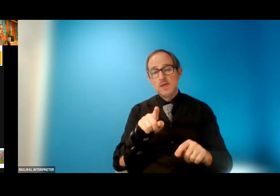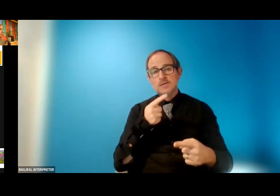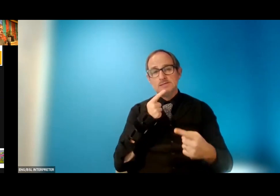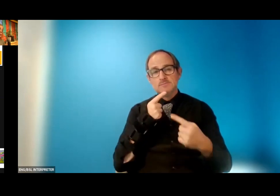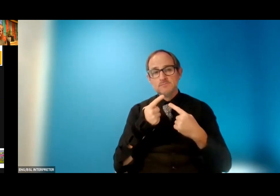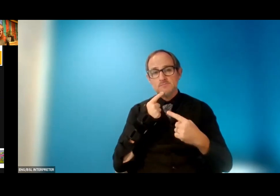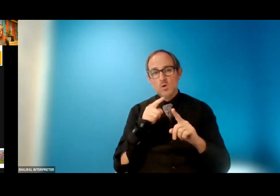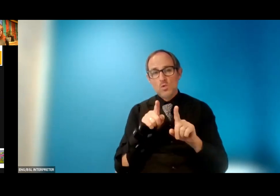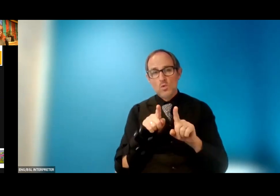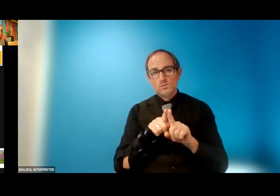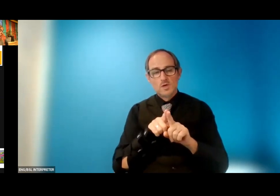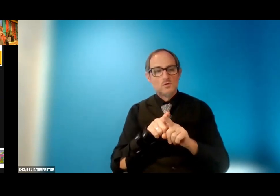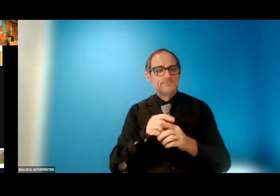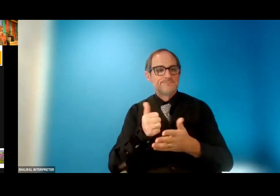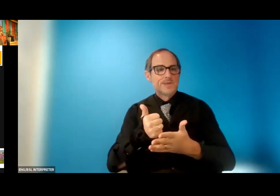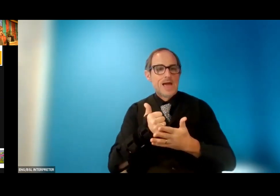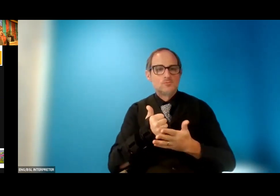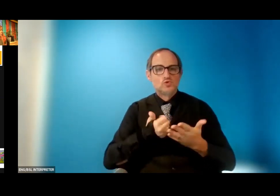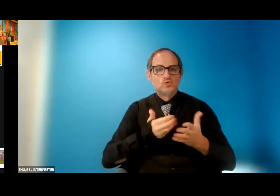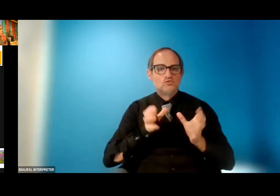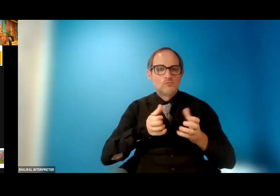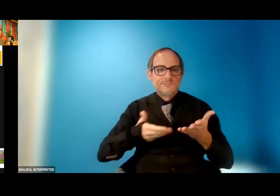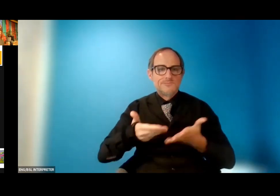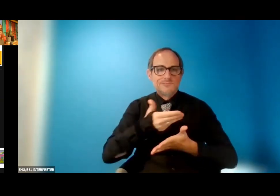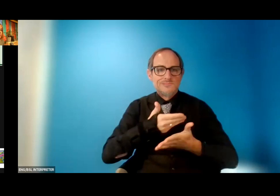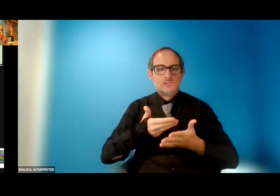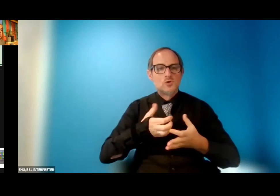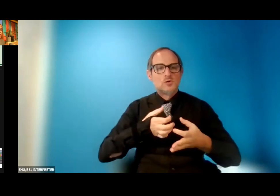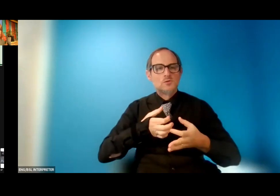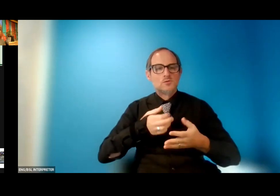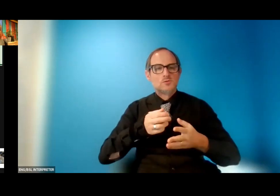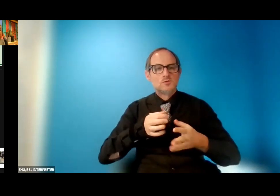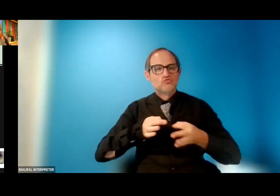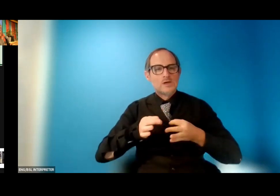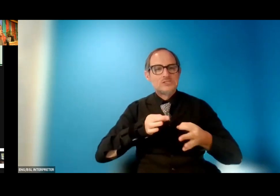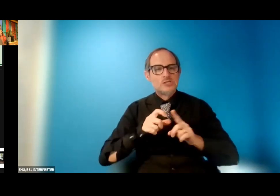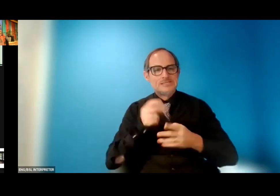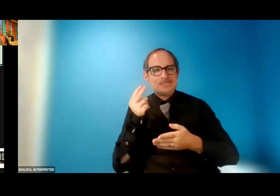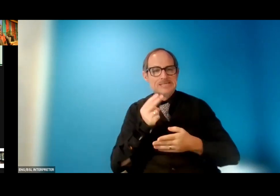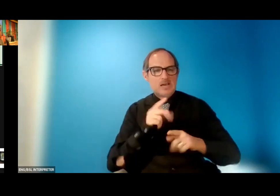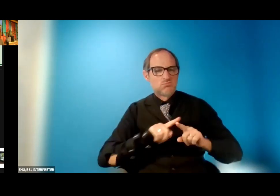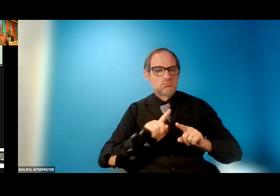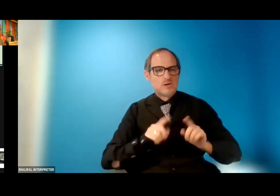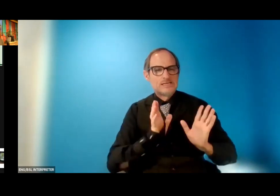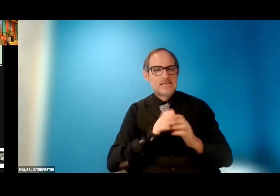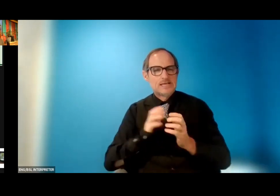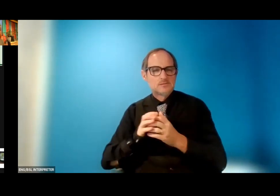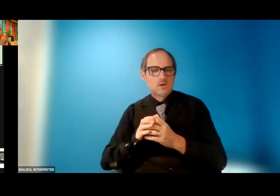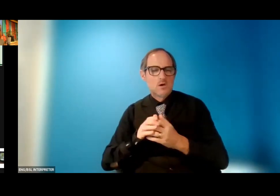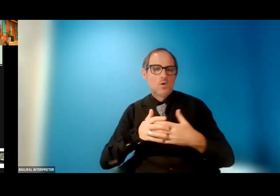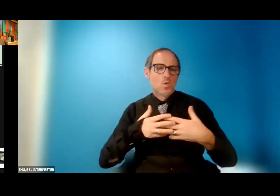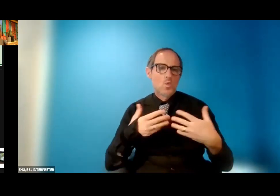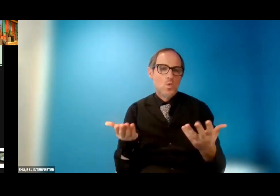discuss and to envision strategy designs in various sectors, or to lead kind of sector